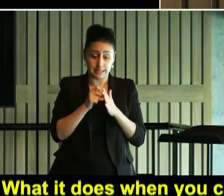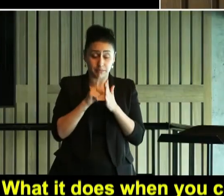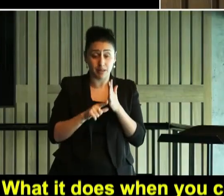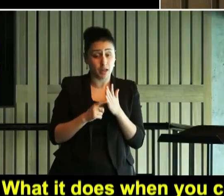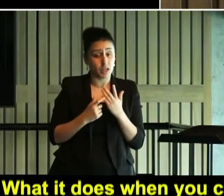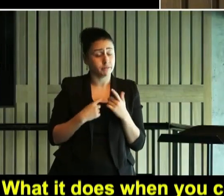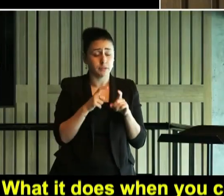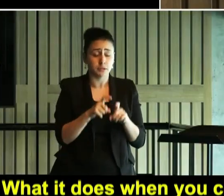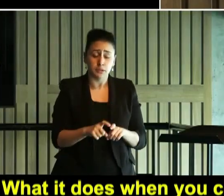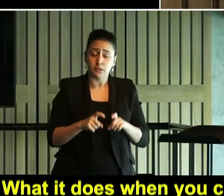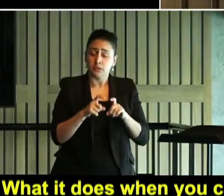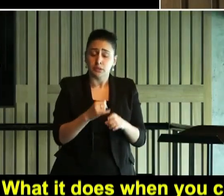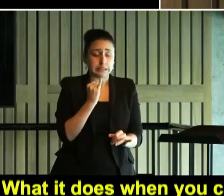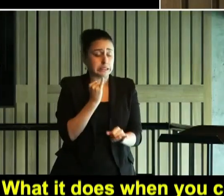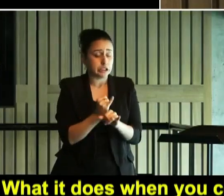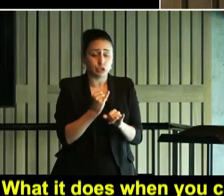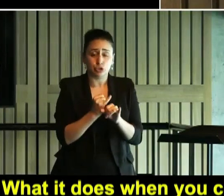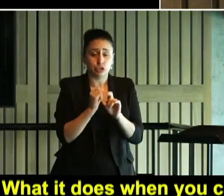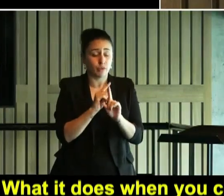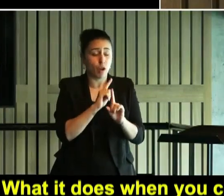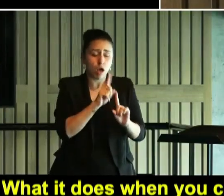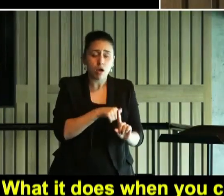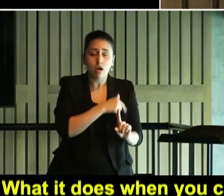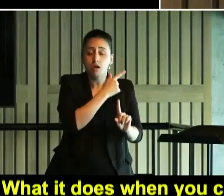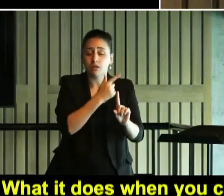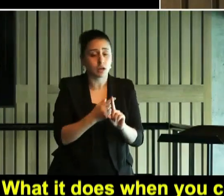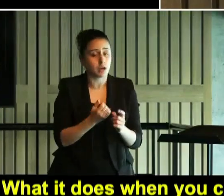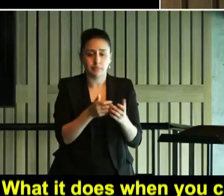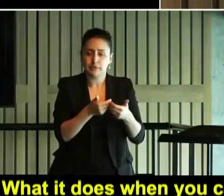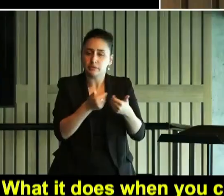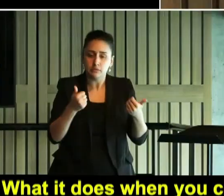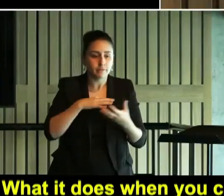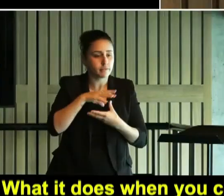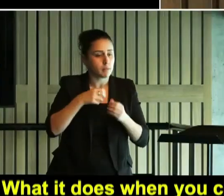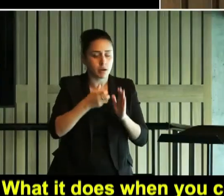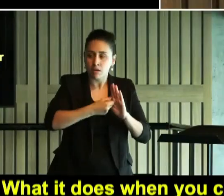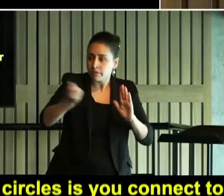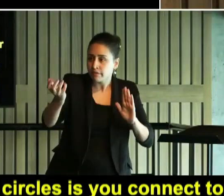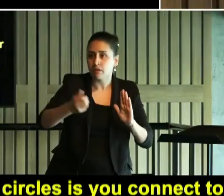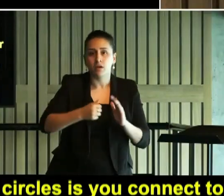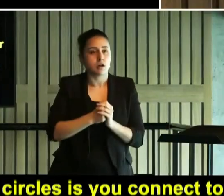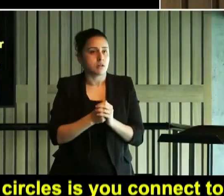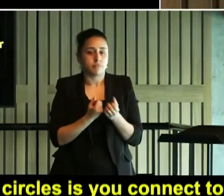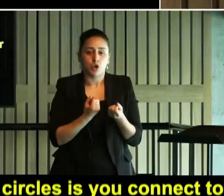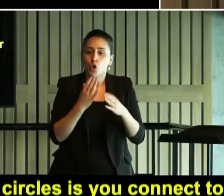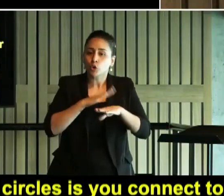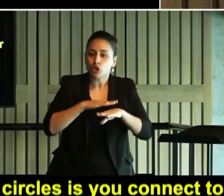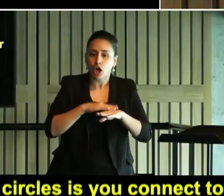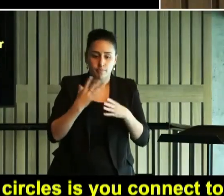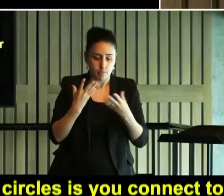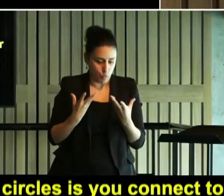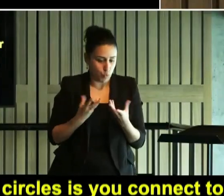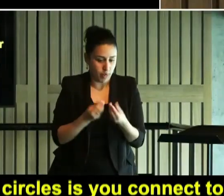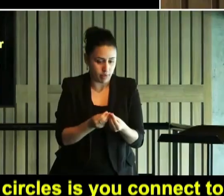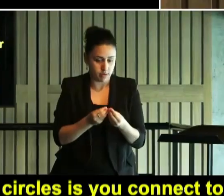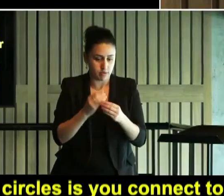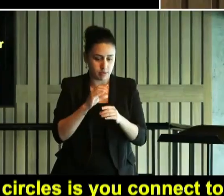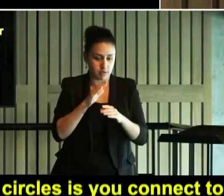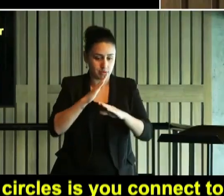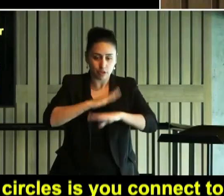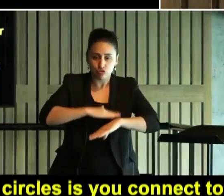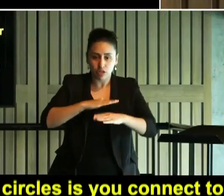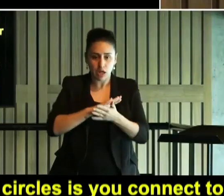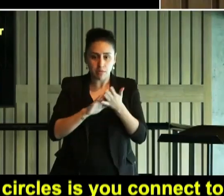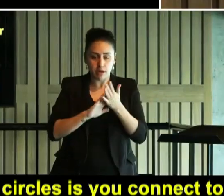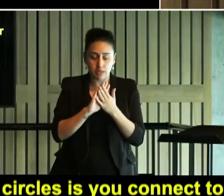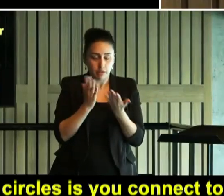time to live on country or were separated from the family and didn't often go through many different practices and that as well. So when